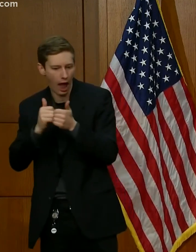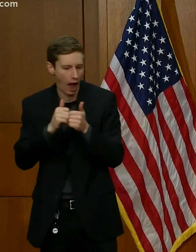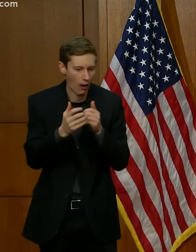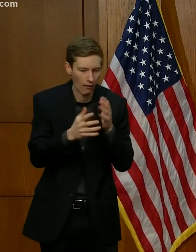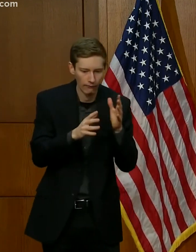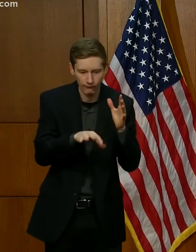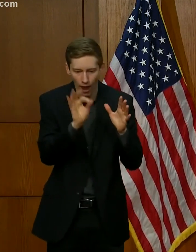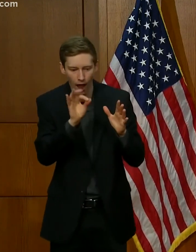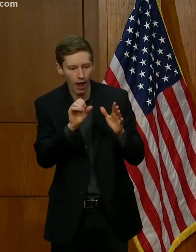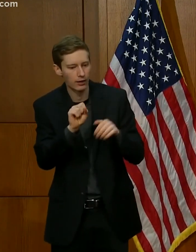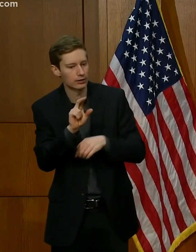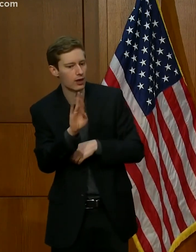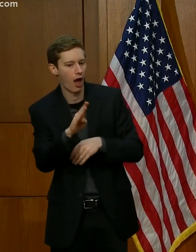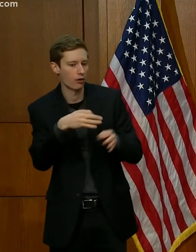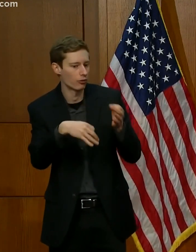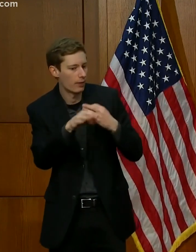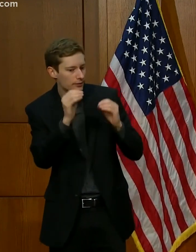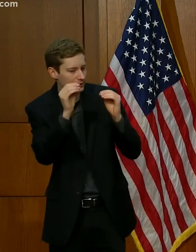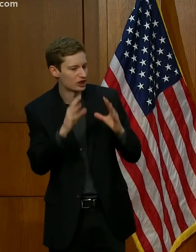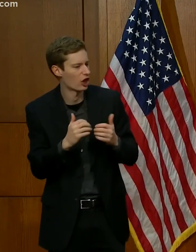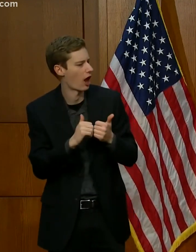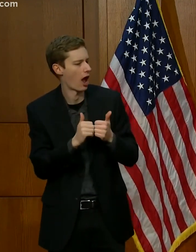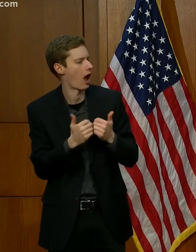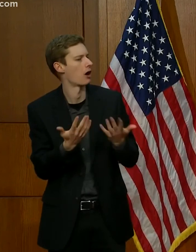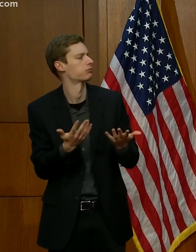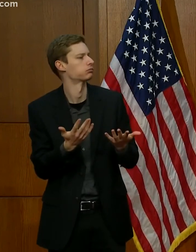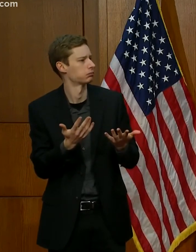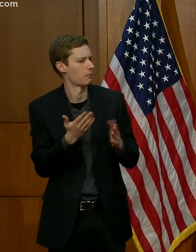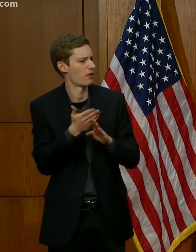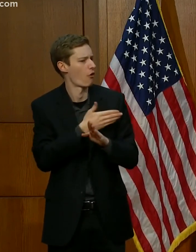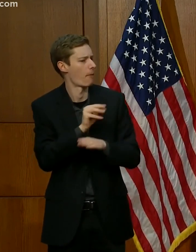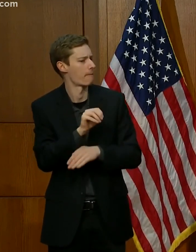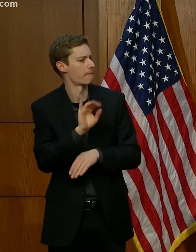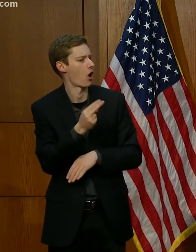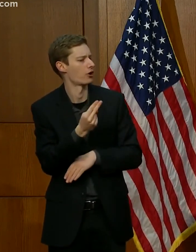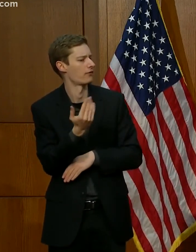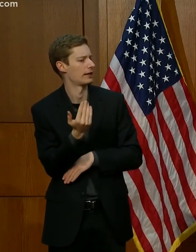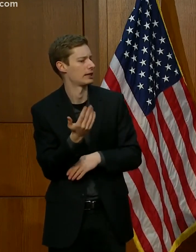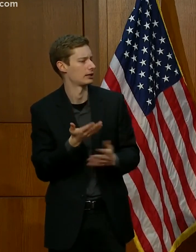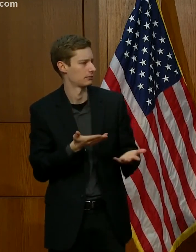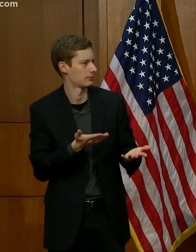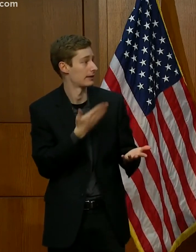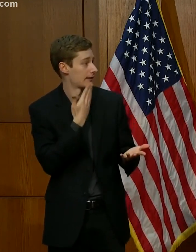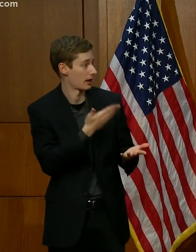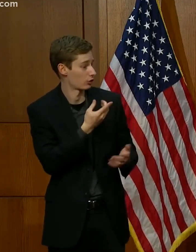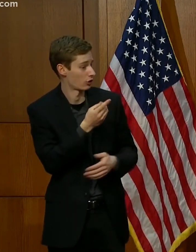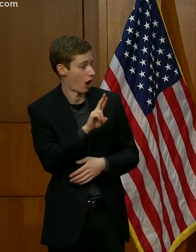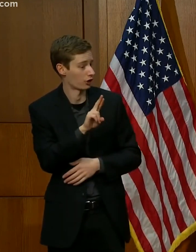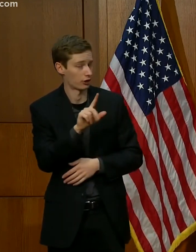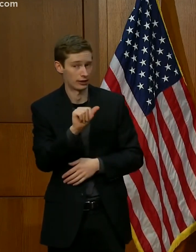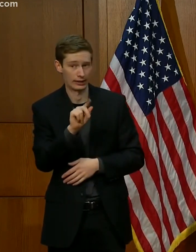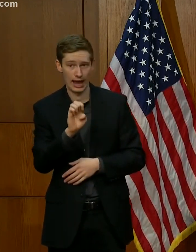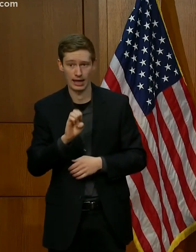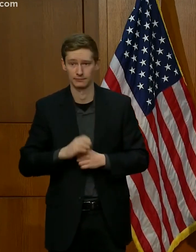How will schools that are struggling with that be able to reopen by March 15th? Yes, thank you. Dr. Lane?